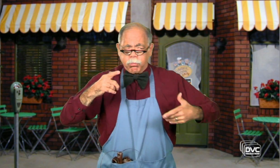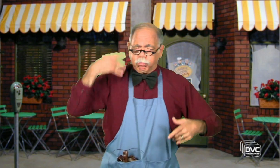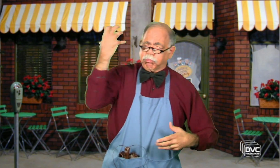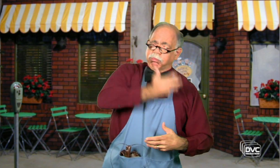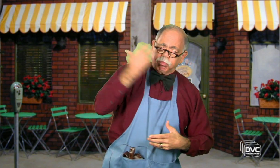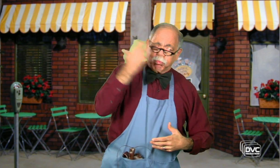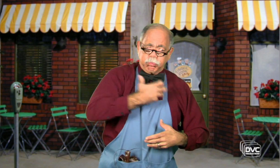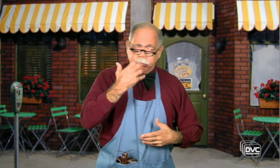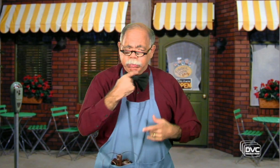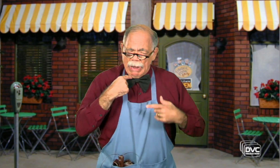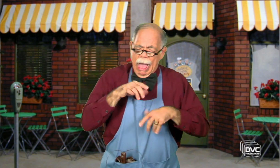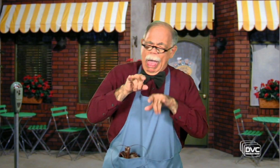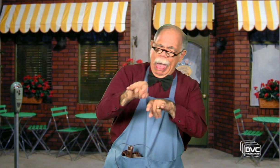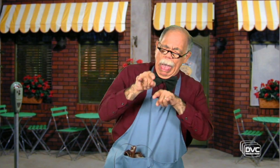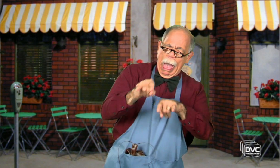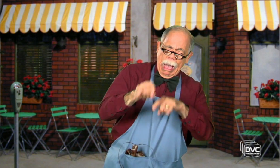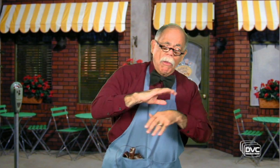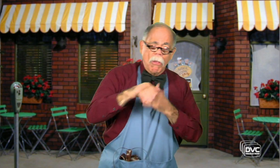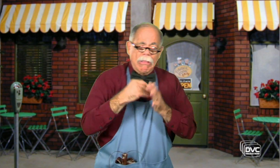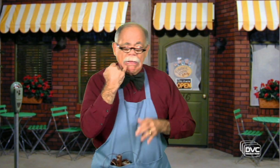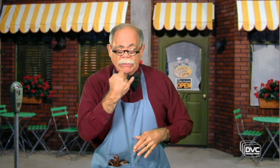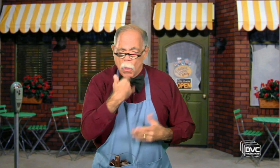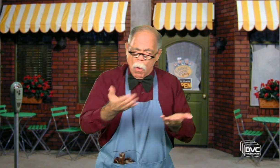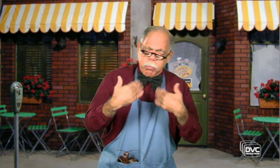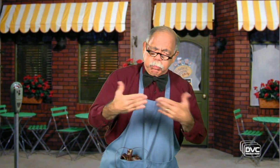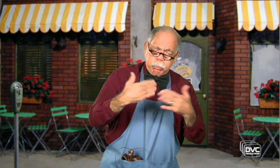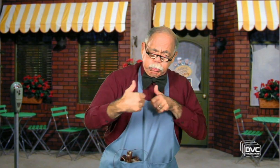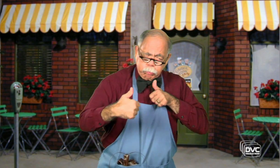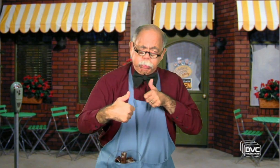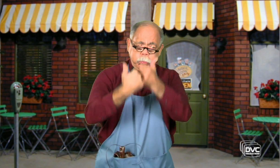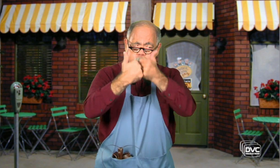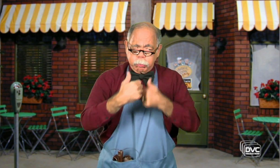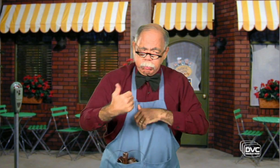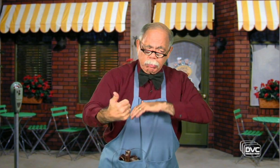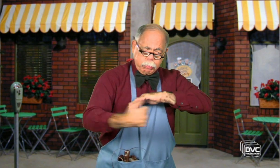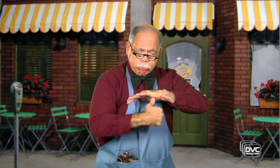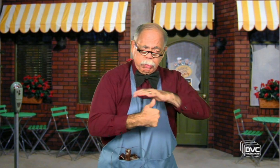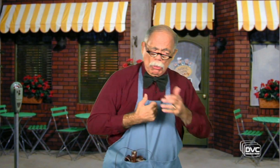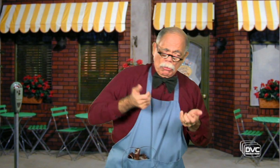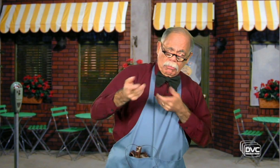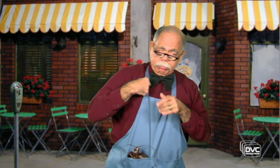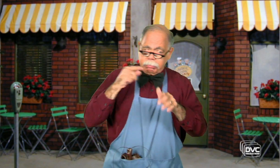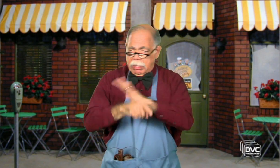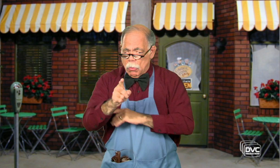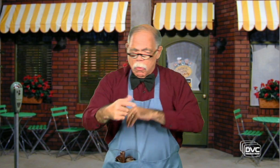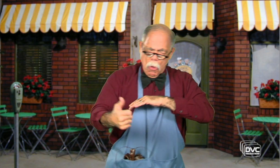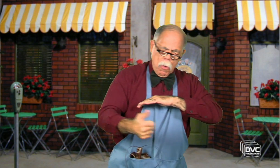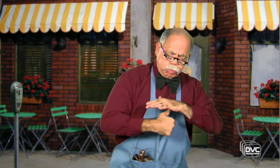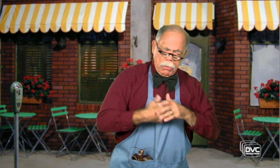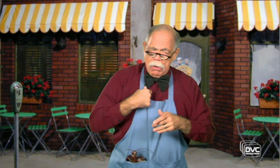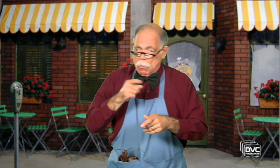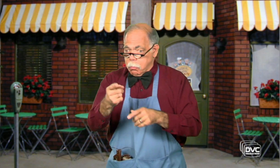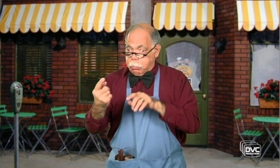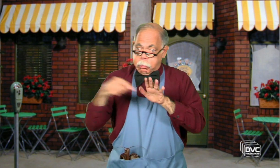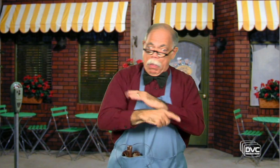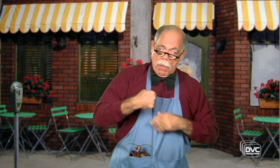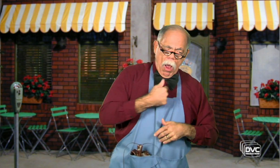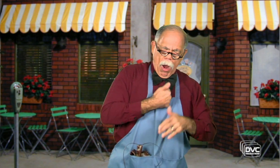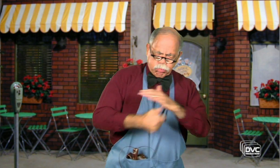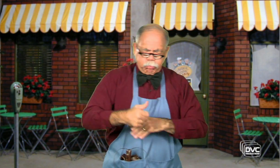mocked all of Israel and said, "Send out someone to fight me. If I kill him, then Israel will come under the Philistines. But if your champion kills me,